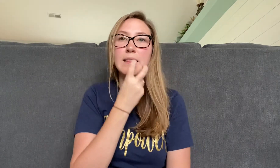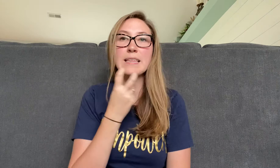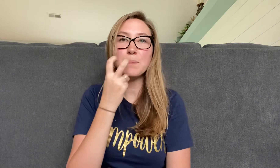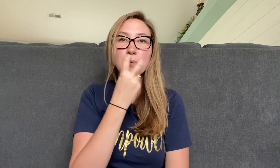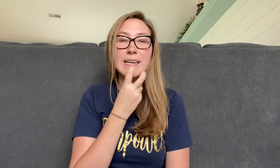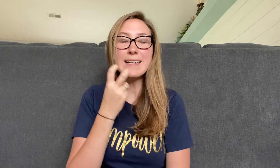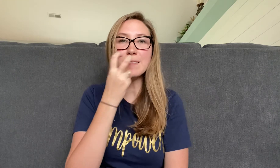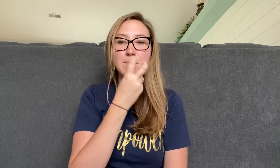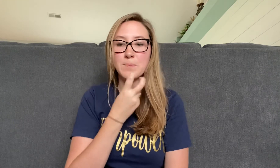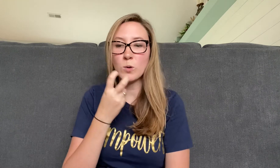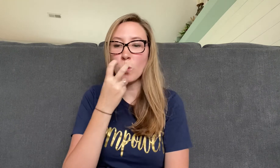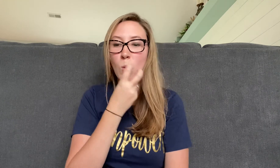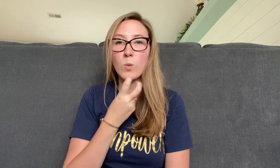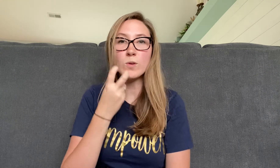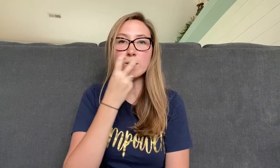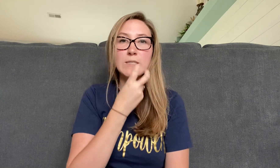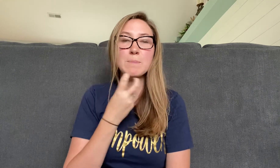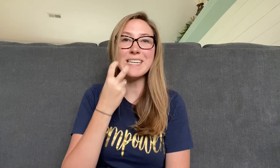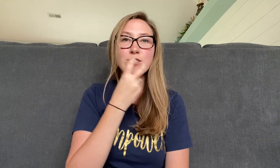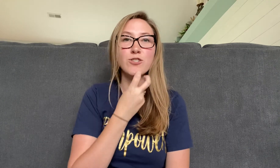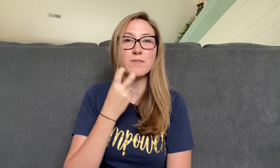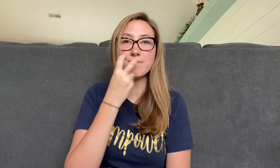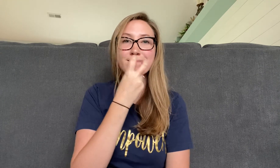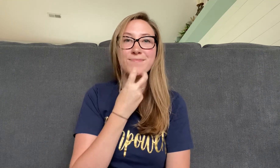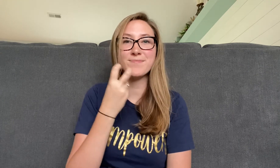lip read or oral speech,